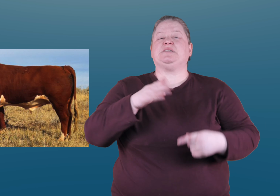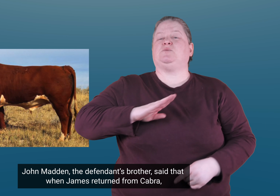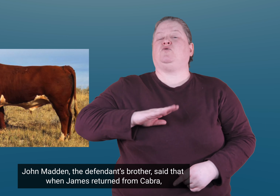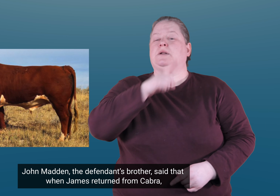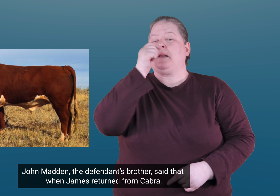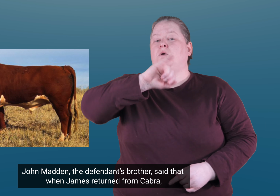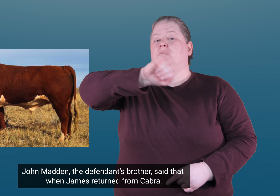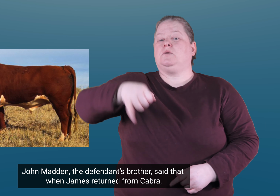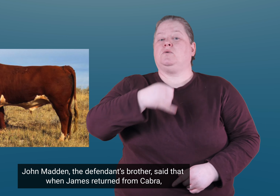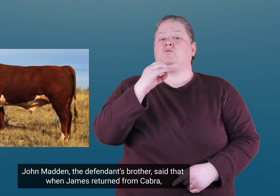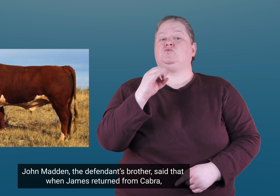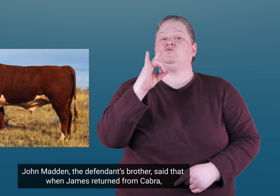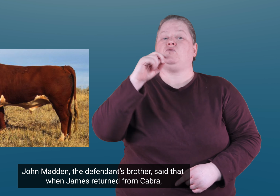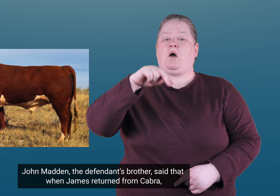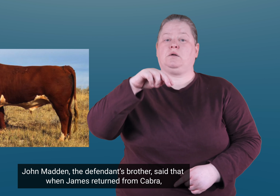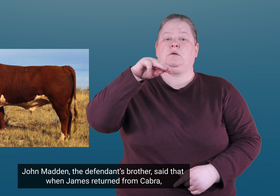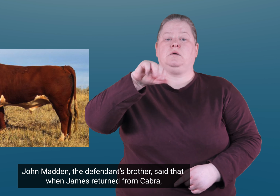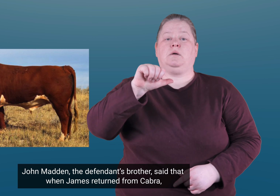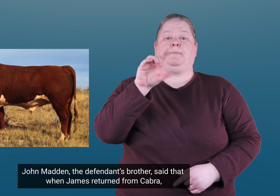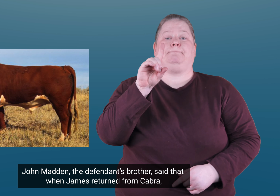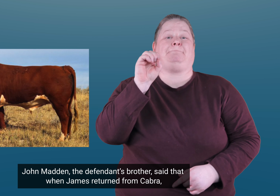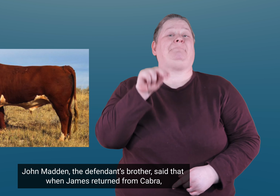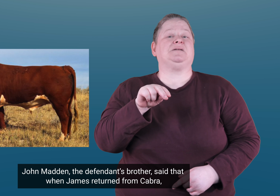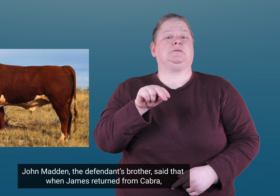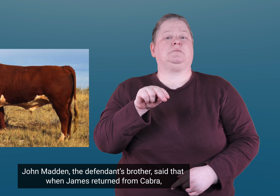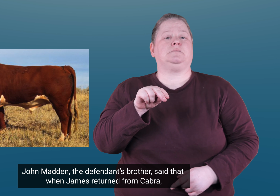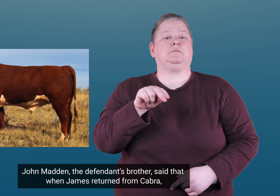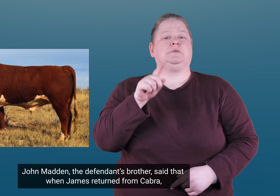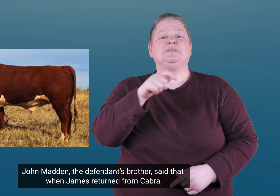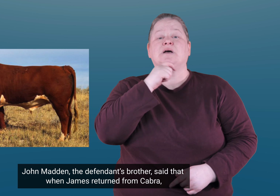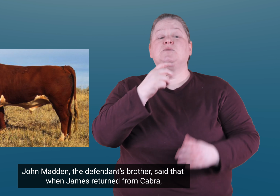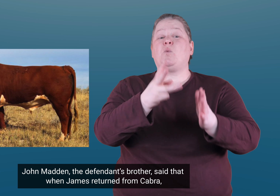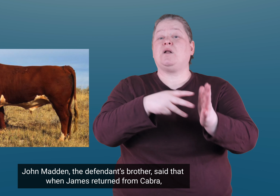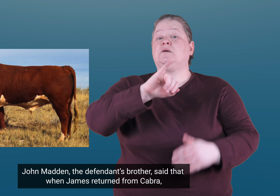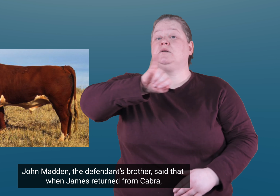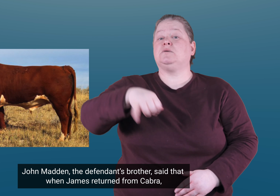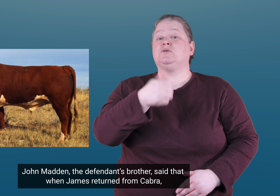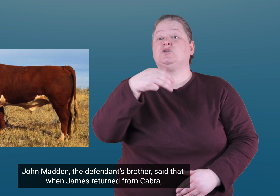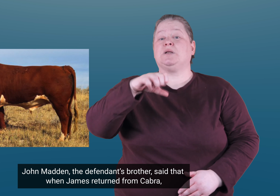John Madden, the defendant's brother, said that when James returned from Cabra, he was